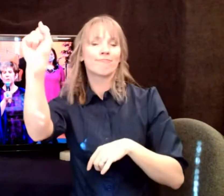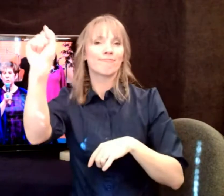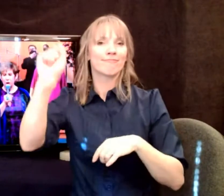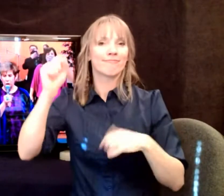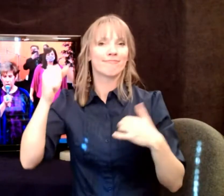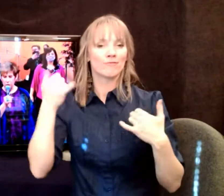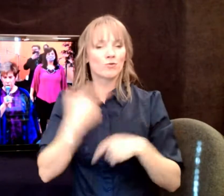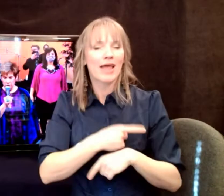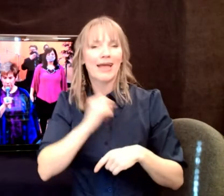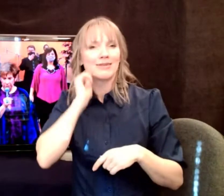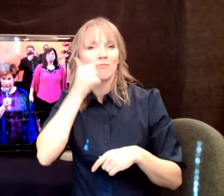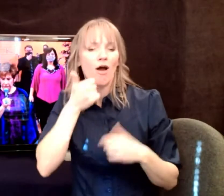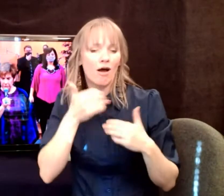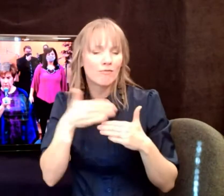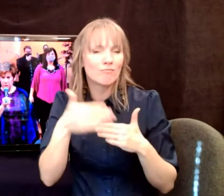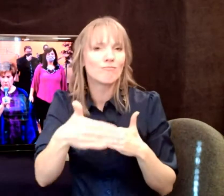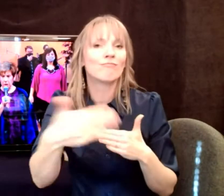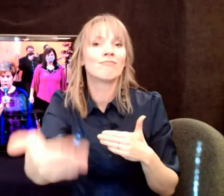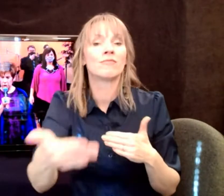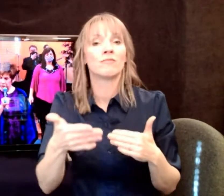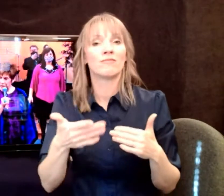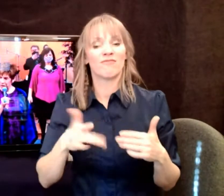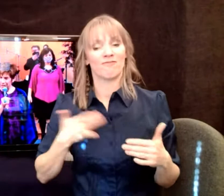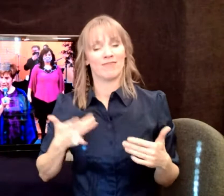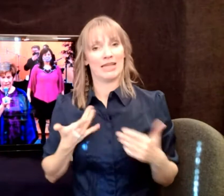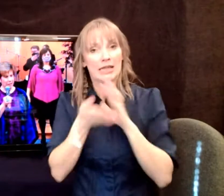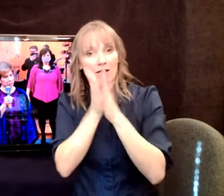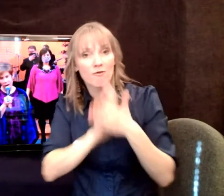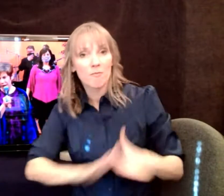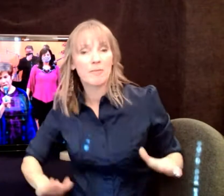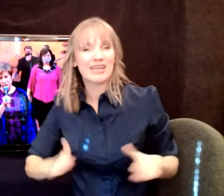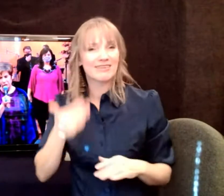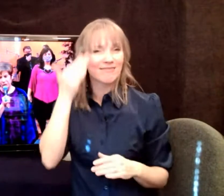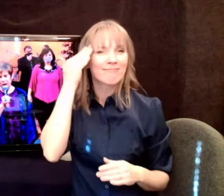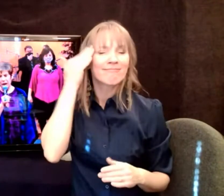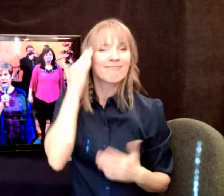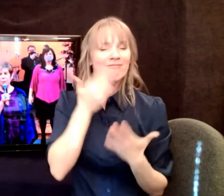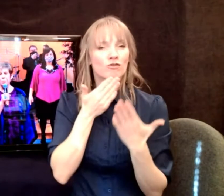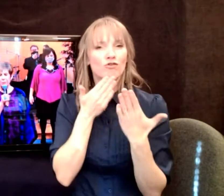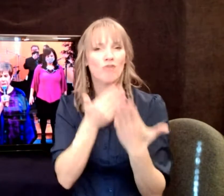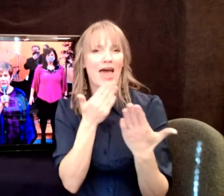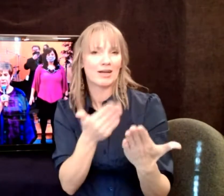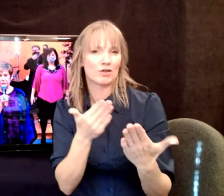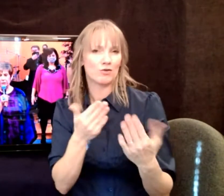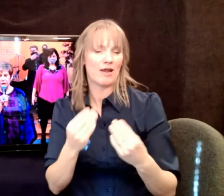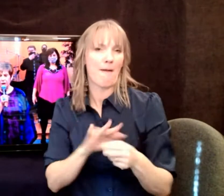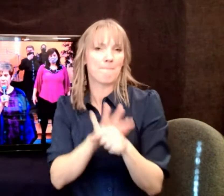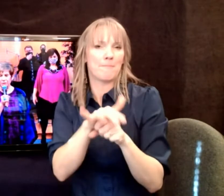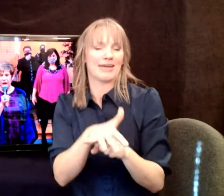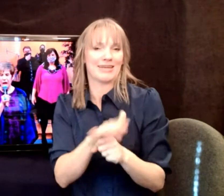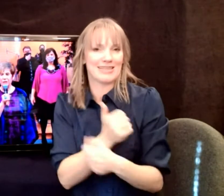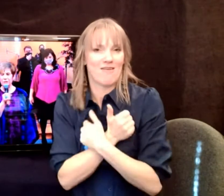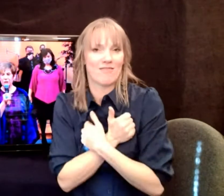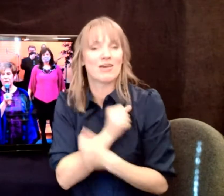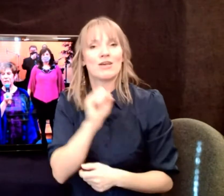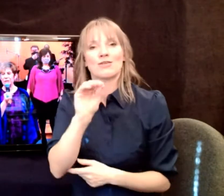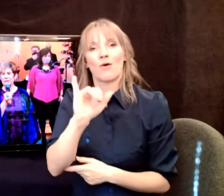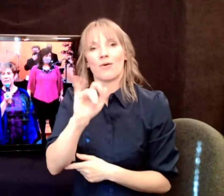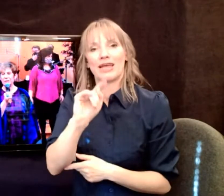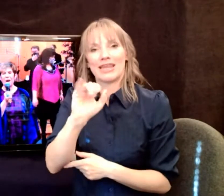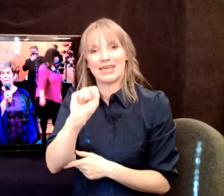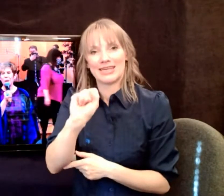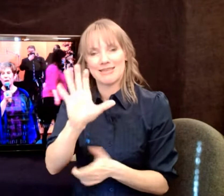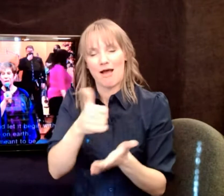tomorrow, with peace, assurance, gratitude, and abundance of love. And so it